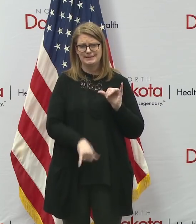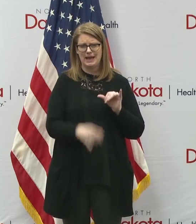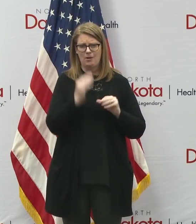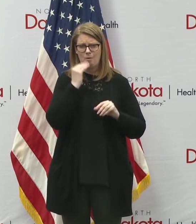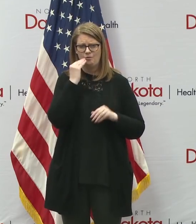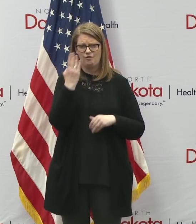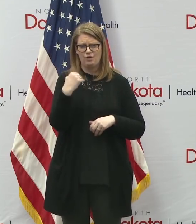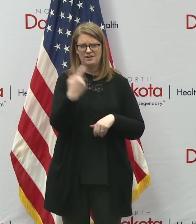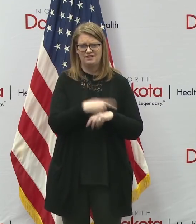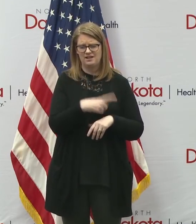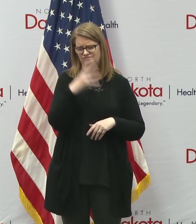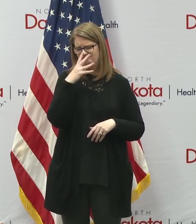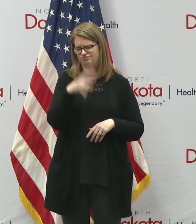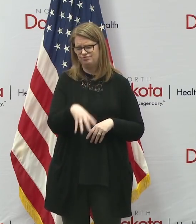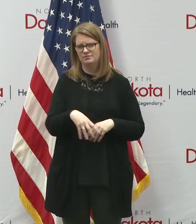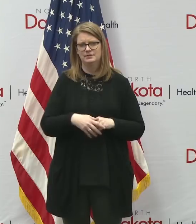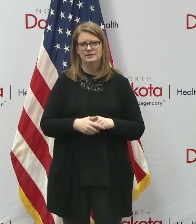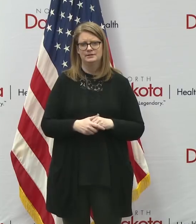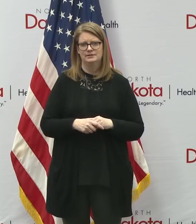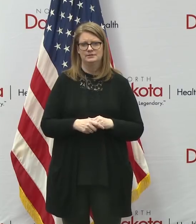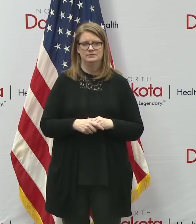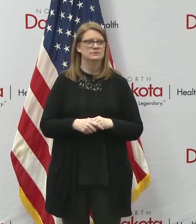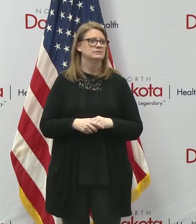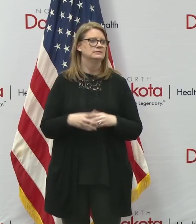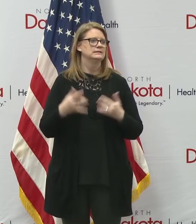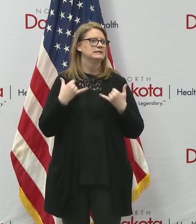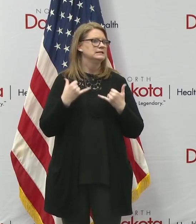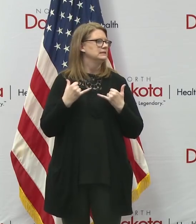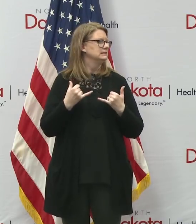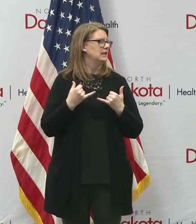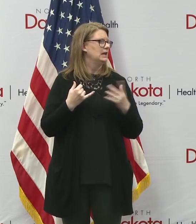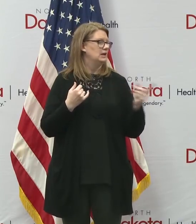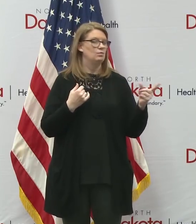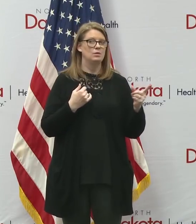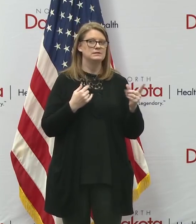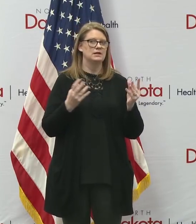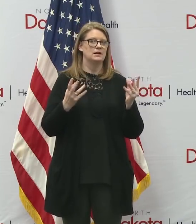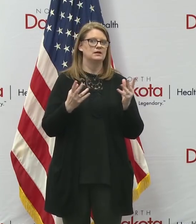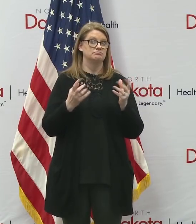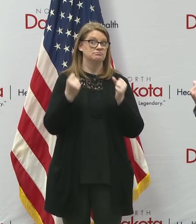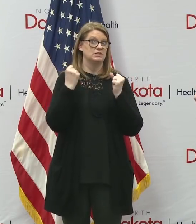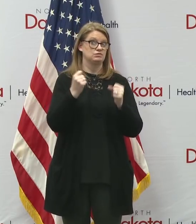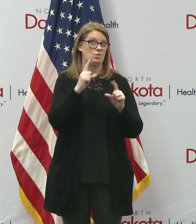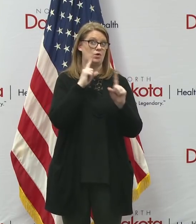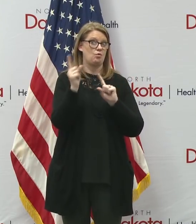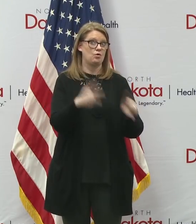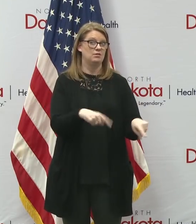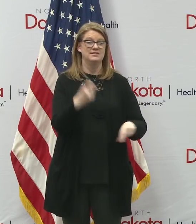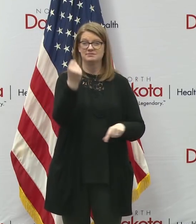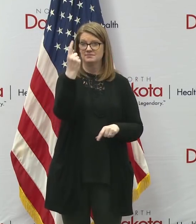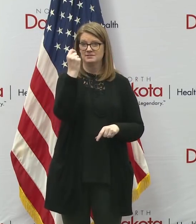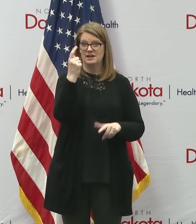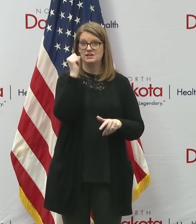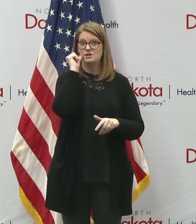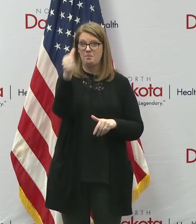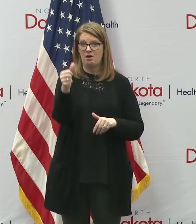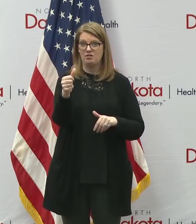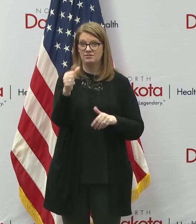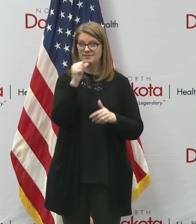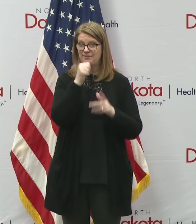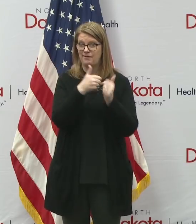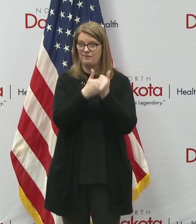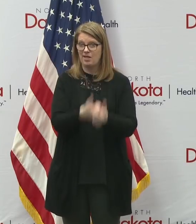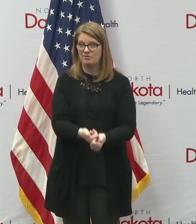there's before and after today. Today was a much stronger order. So if they're still not following it after tomorrow, I'll let